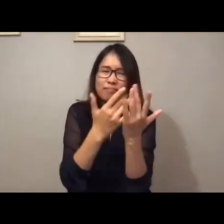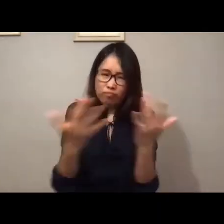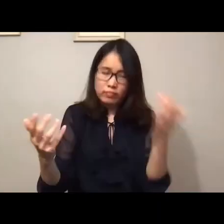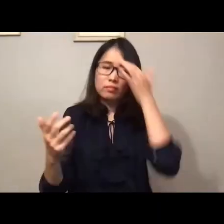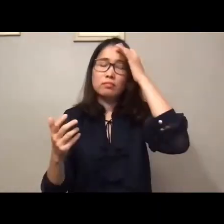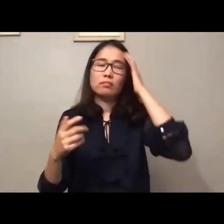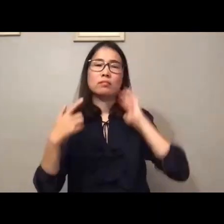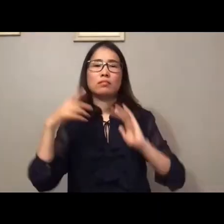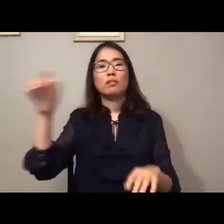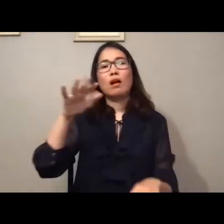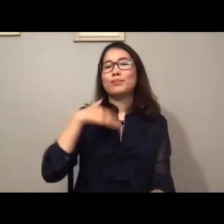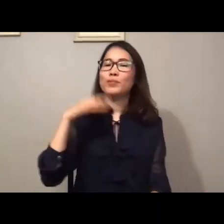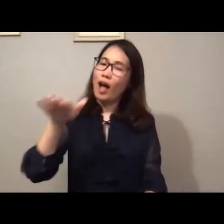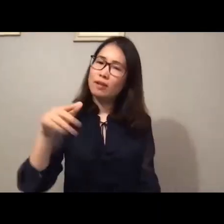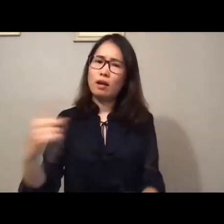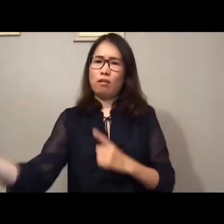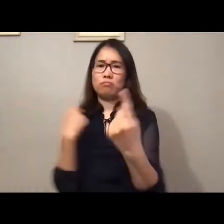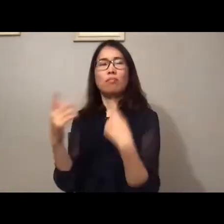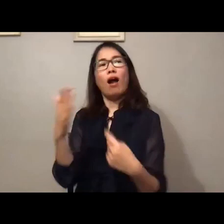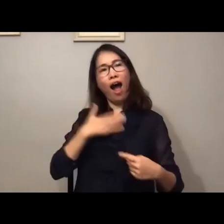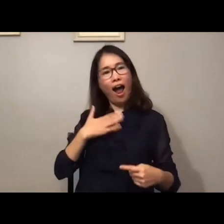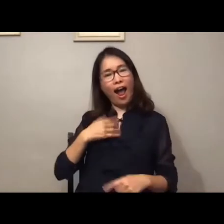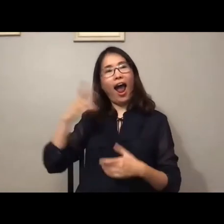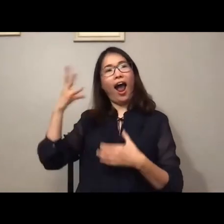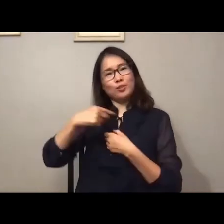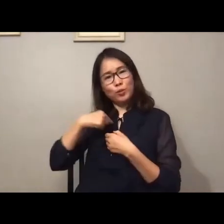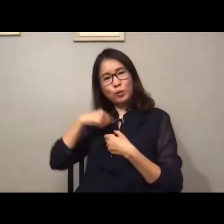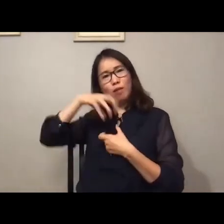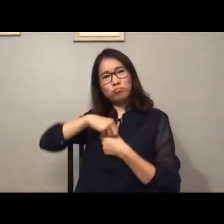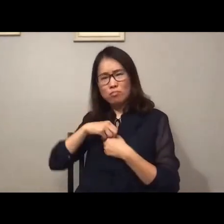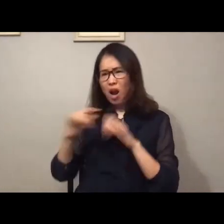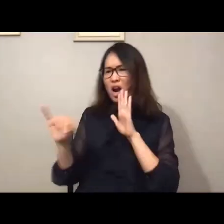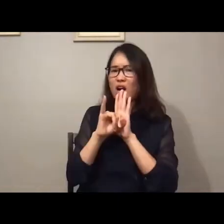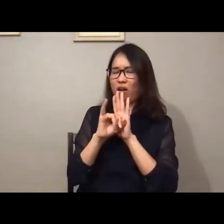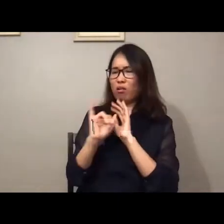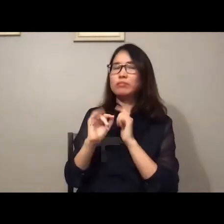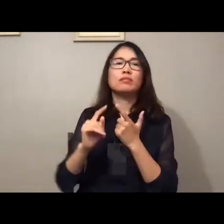Kids with various disabilities on top of their deafness.